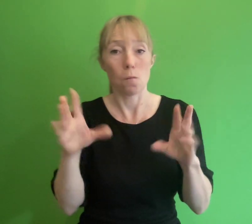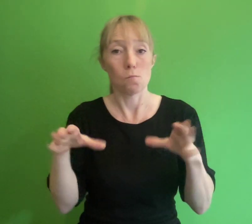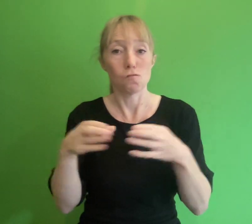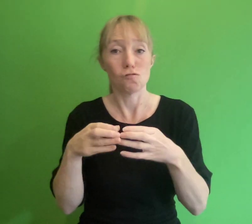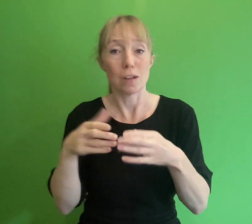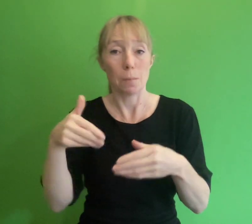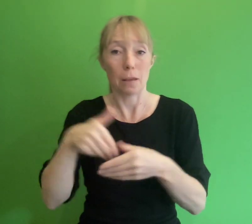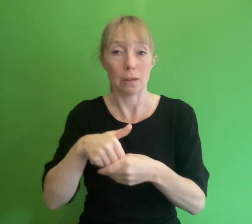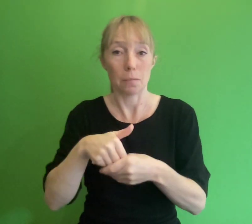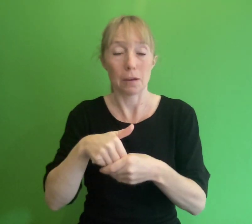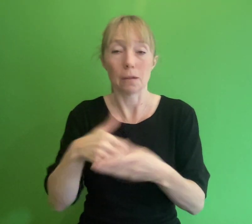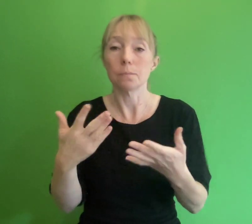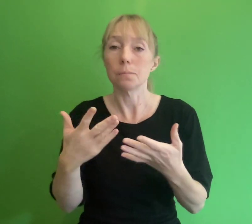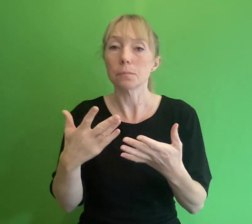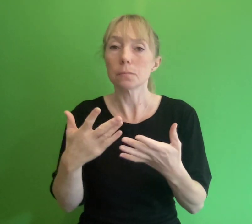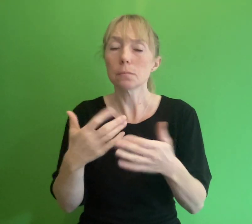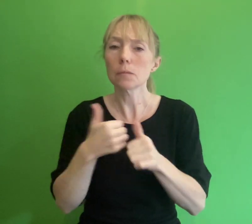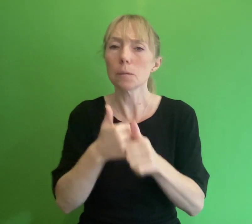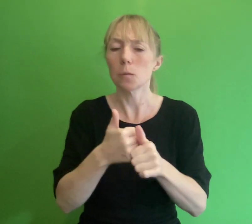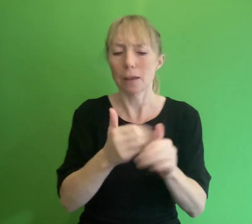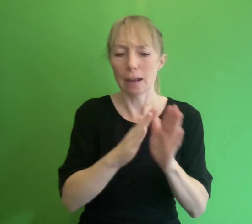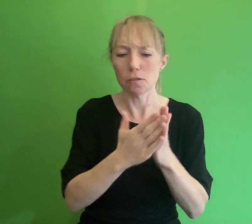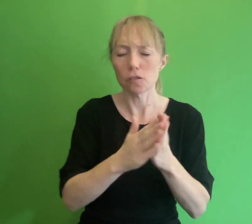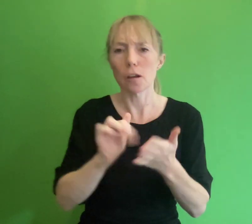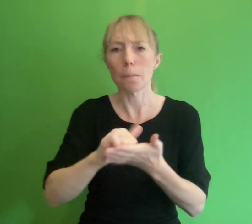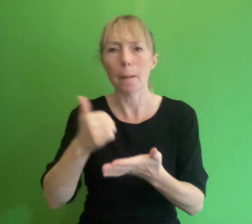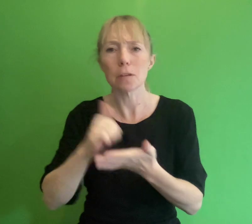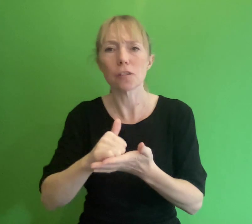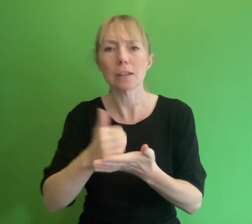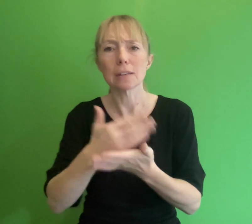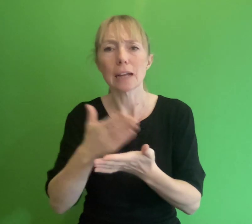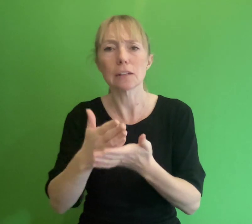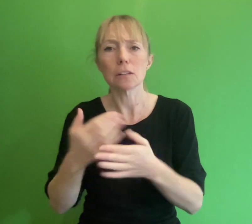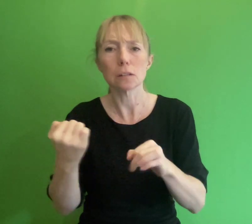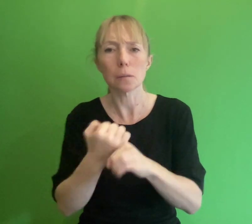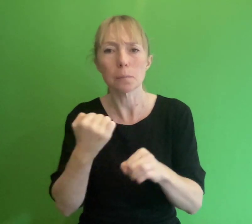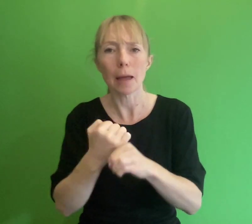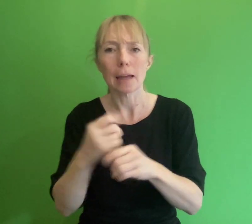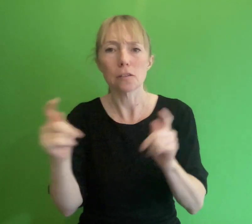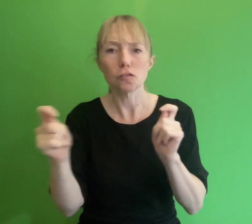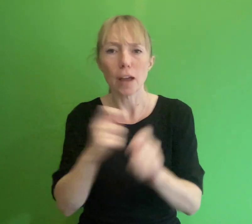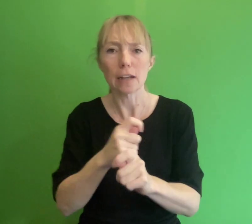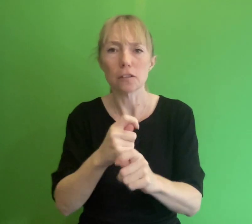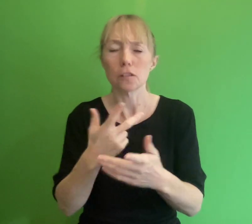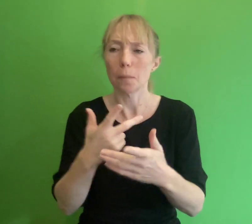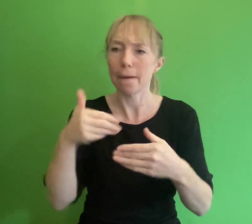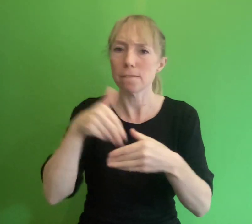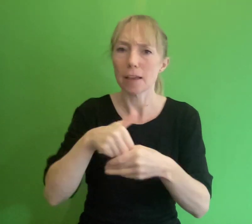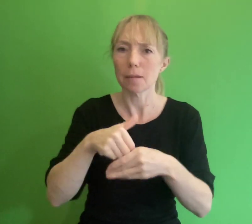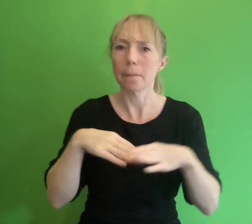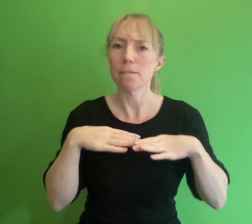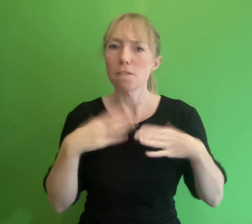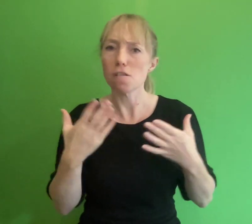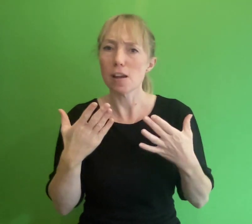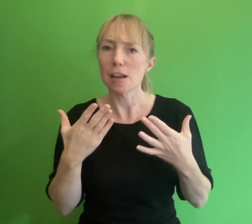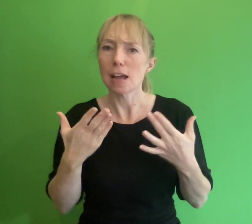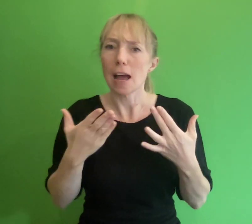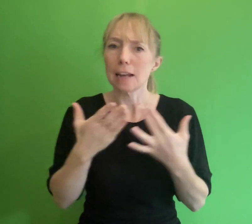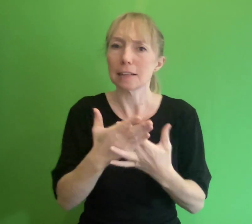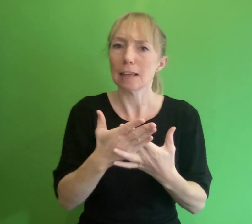Supporting the literature and publishing sectors to make change by investing in a free and accessible research resource and